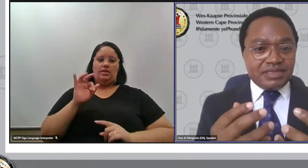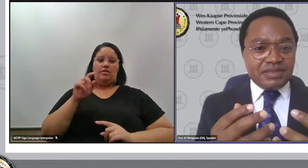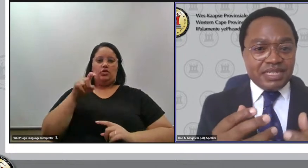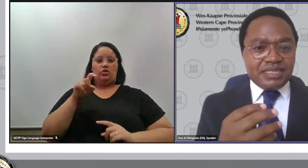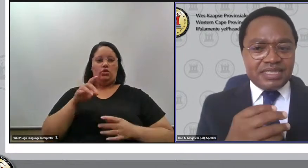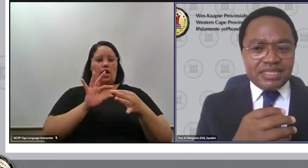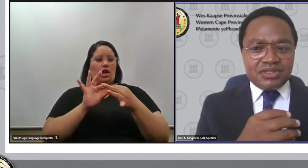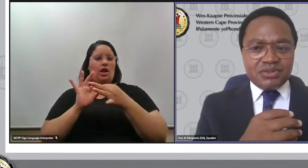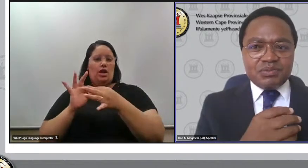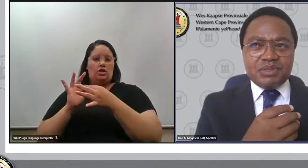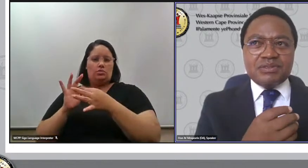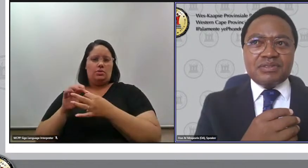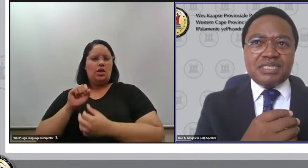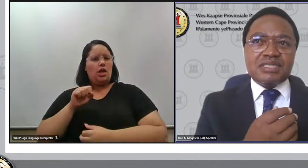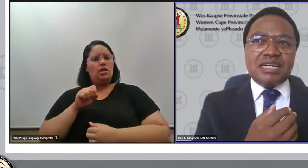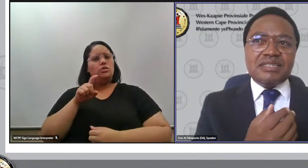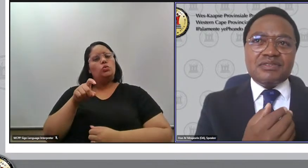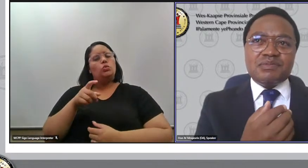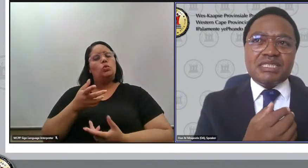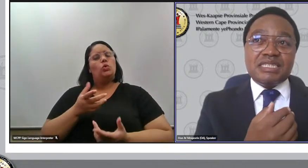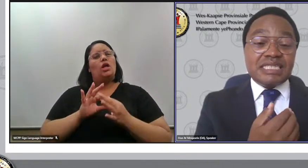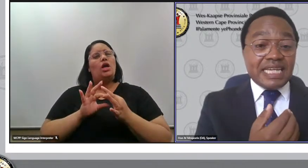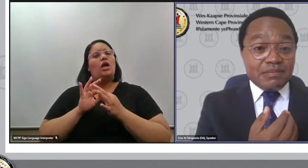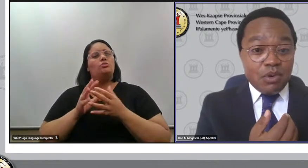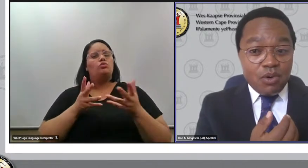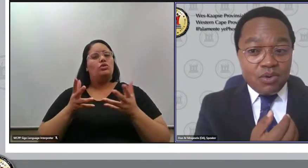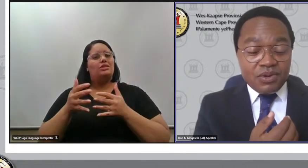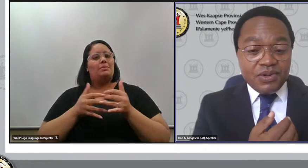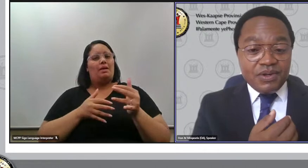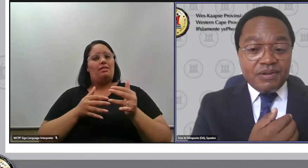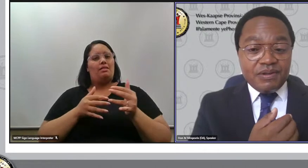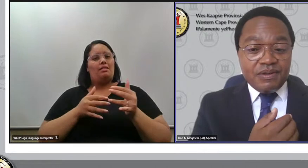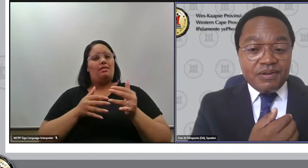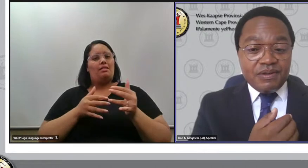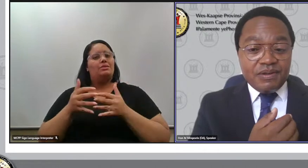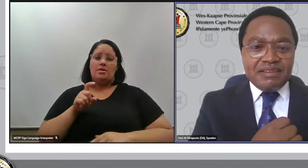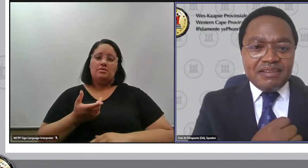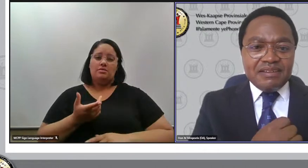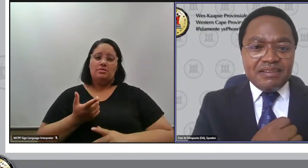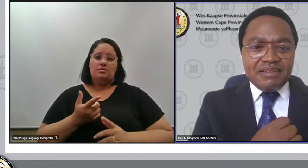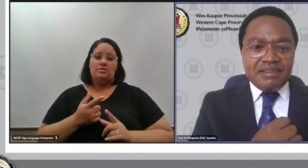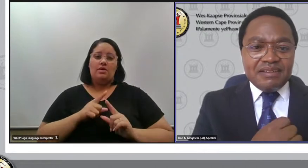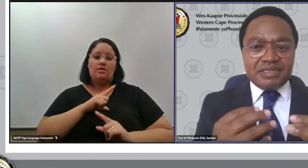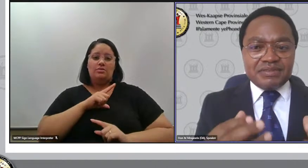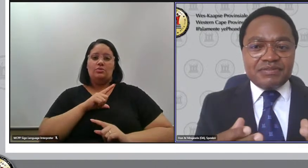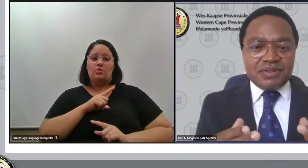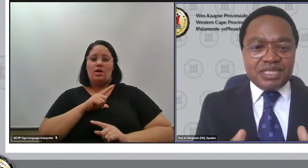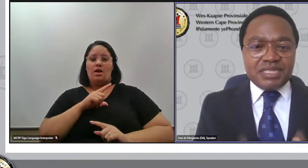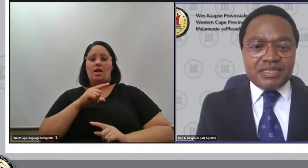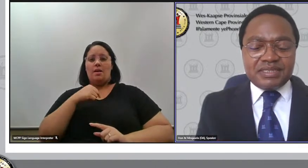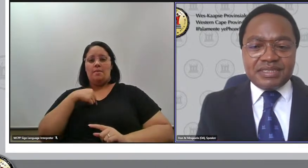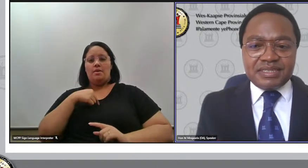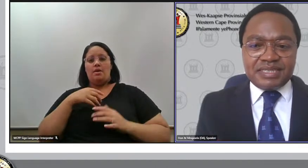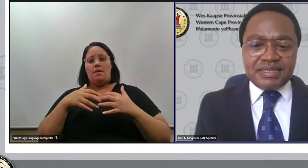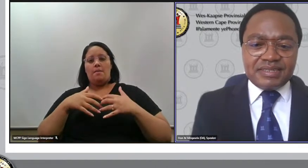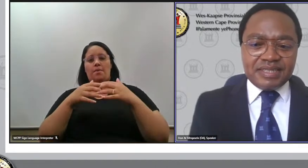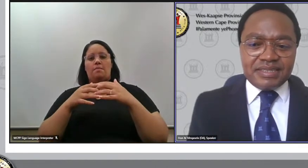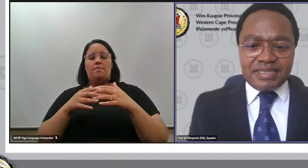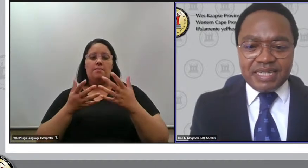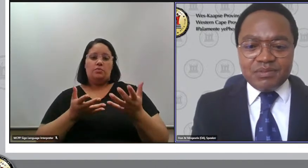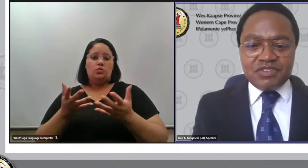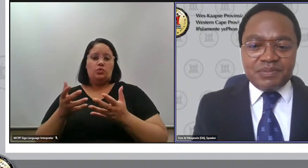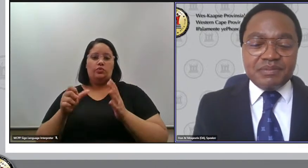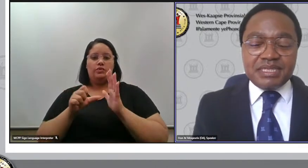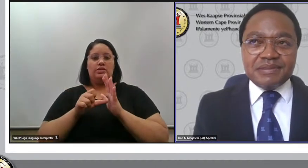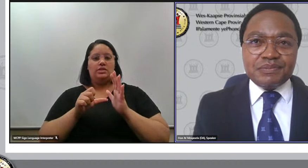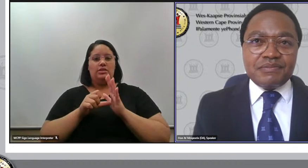engagement. Yes, there should be on these kind of matters and more. And hence I have established for this sixth